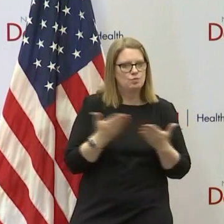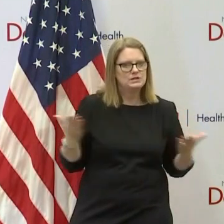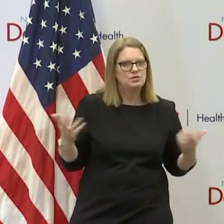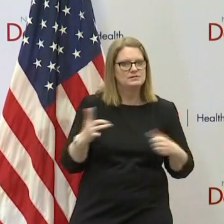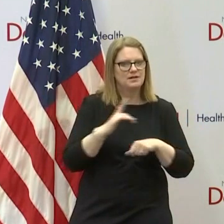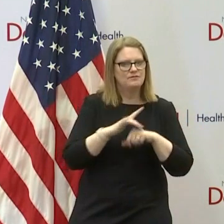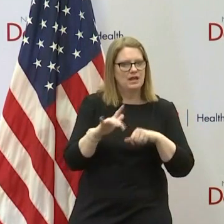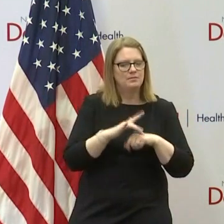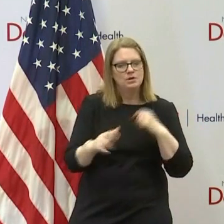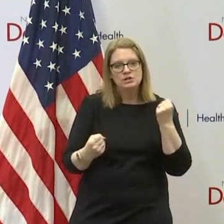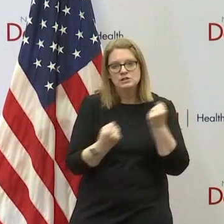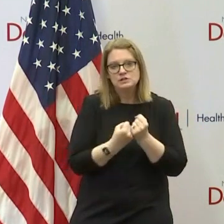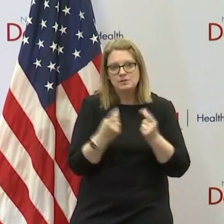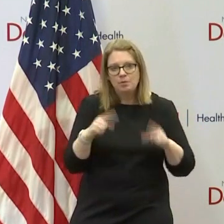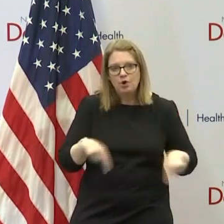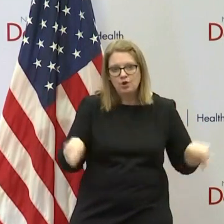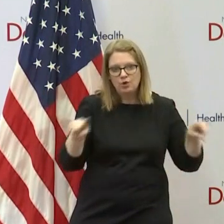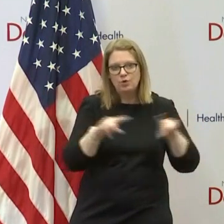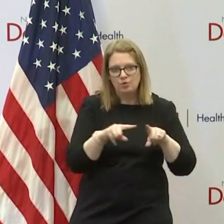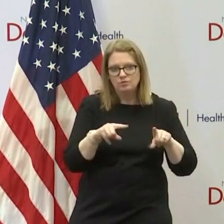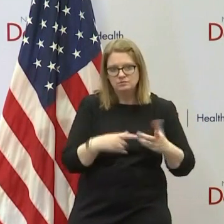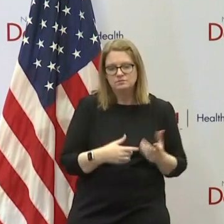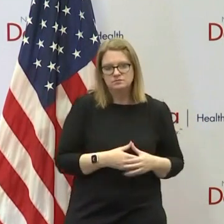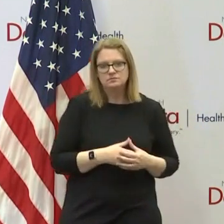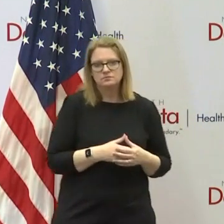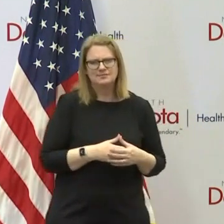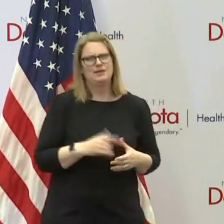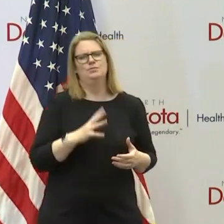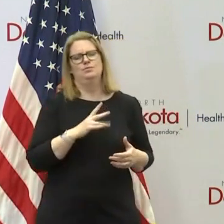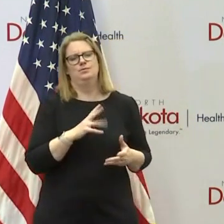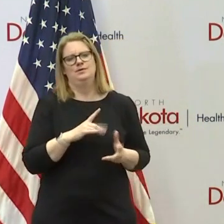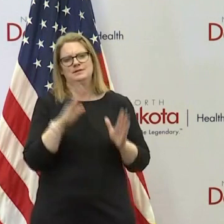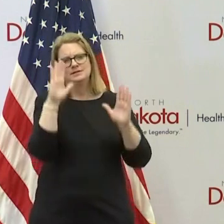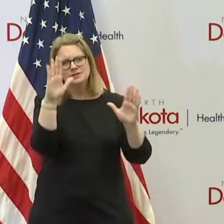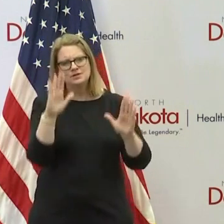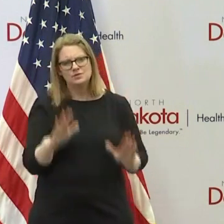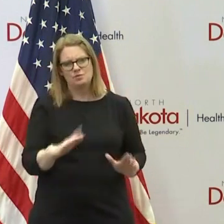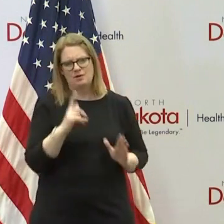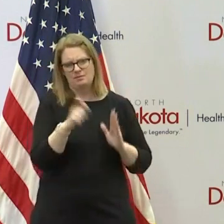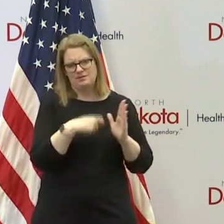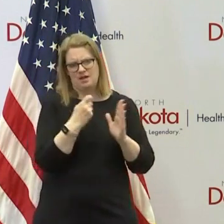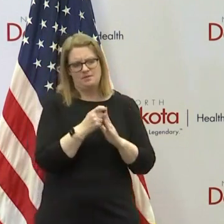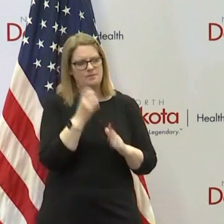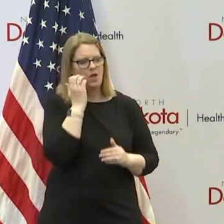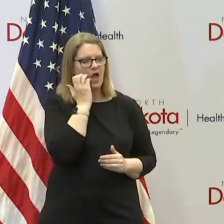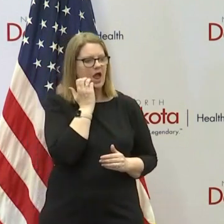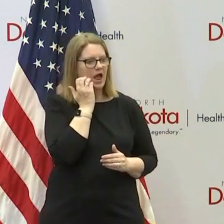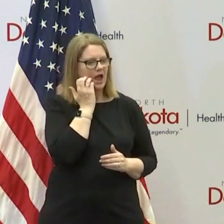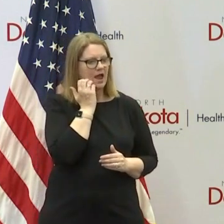there to help support you through this incredible historic time.